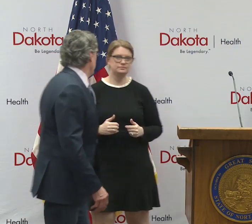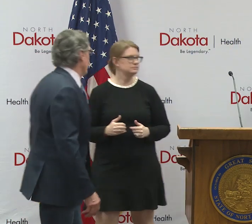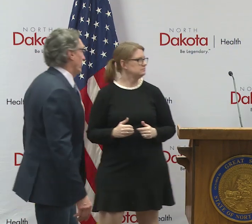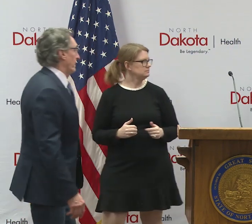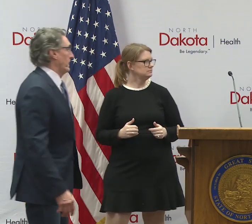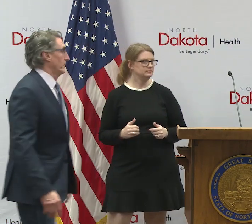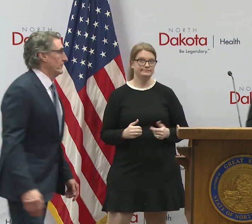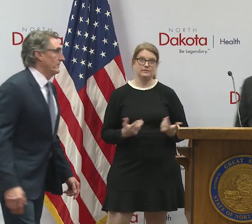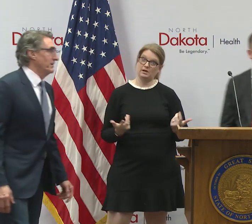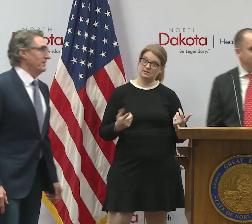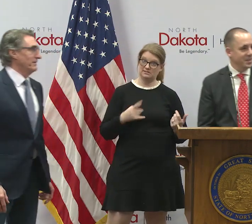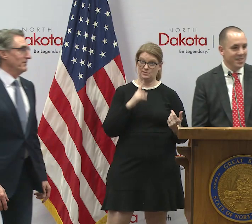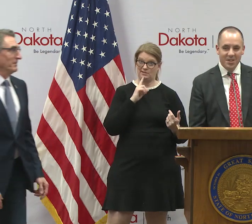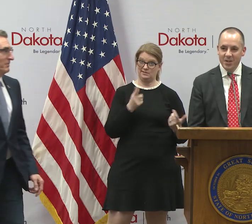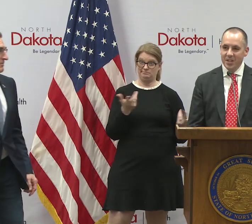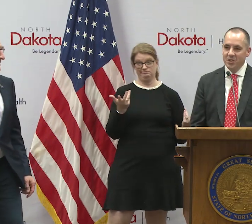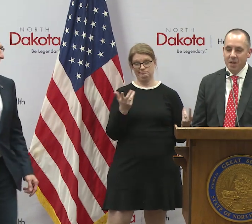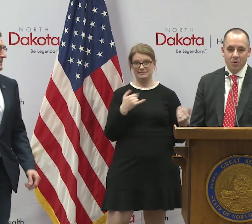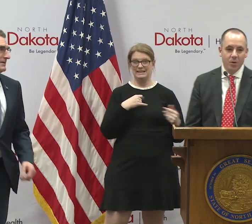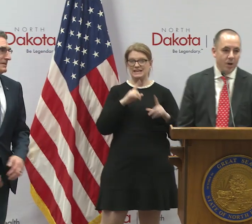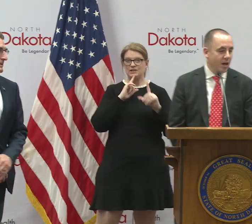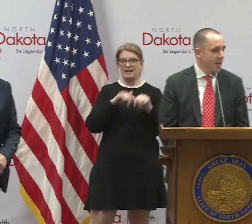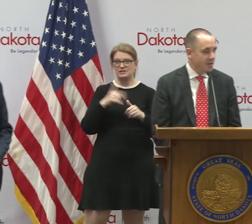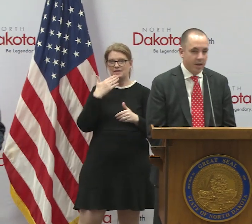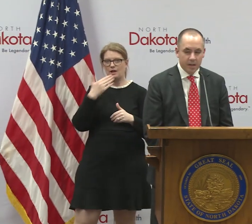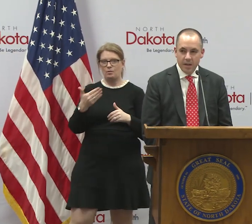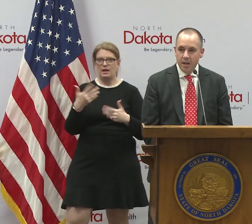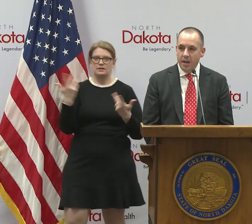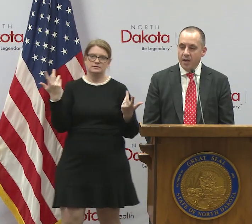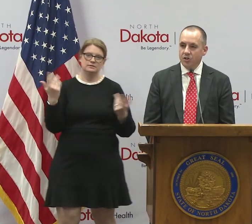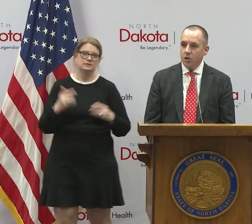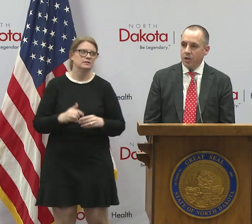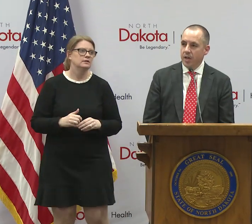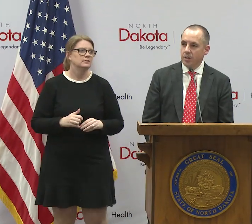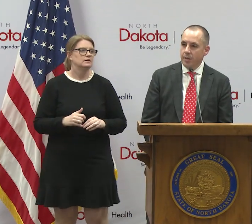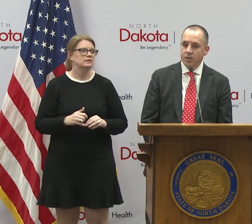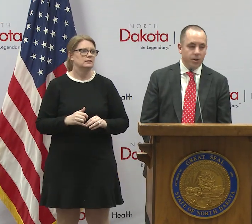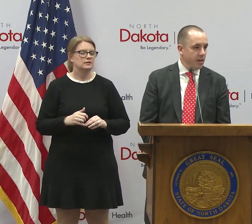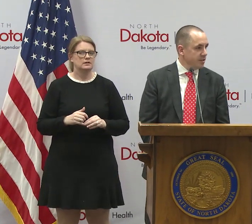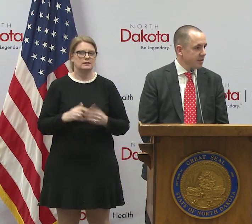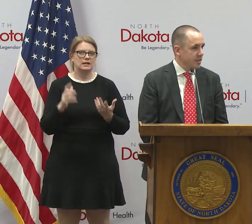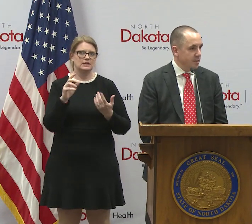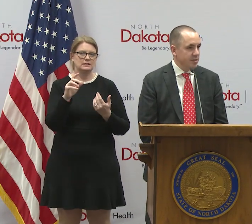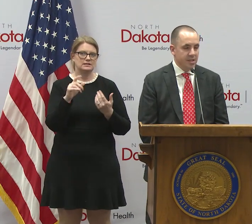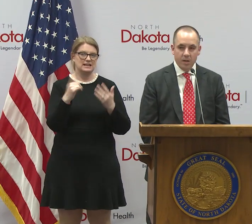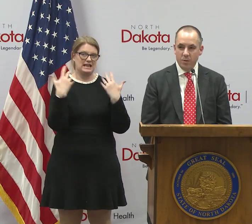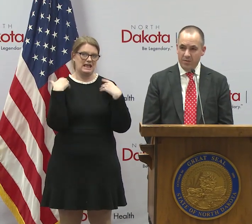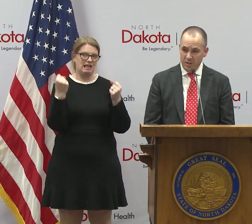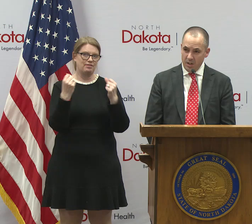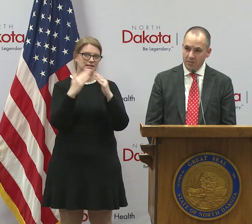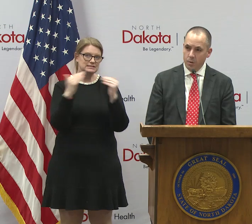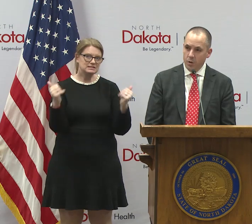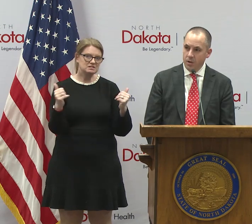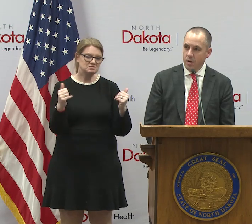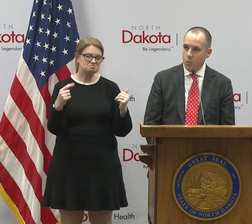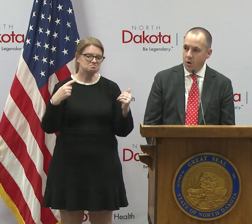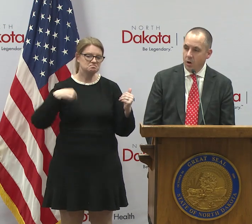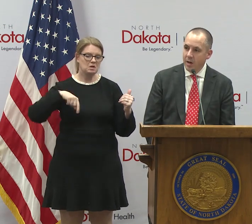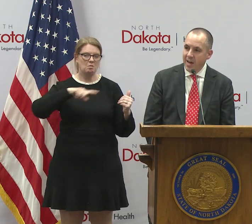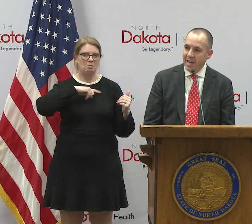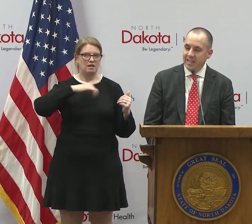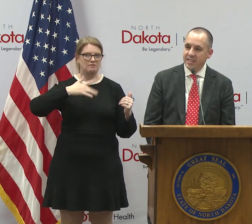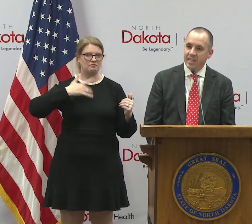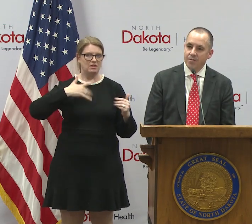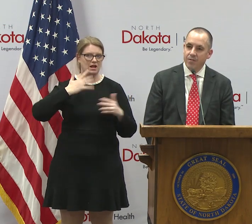answered that. Yeah. You answered that pretty well. I think as you look at the major health systems, I think we feel comfortable that